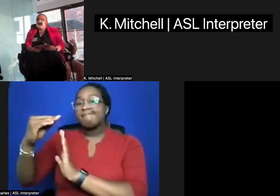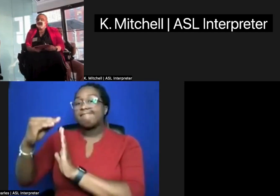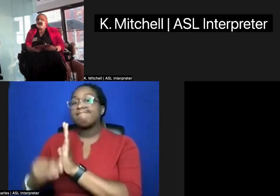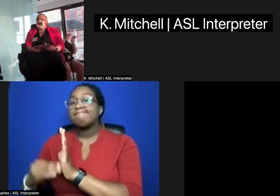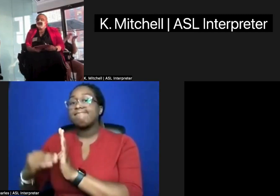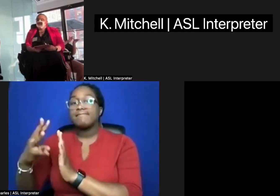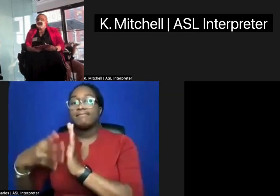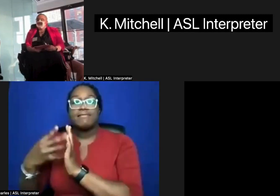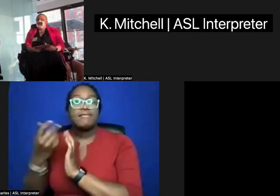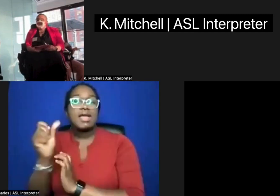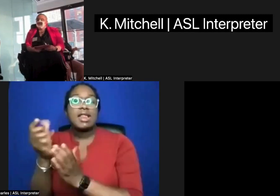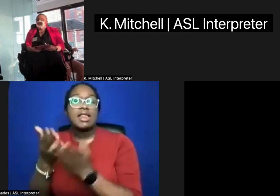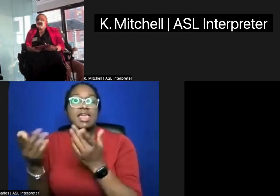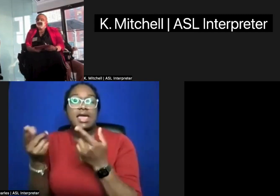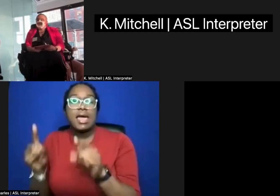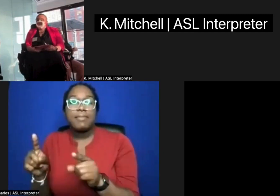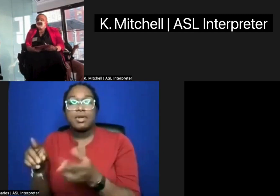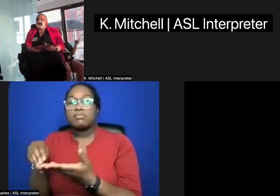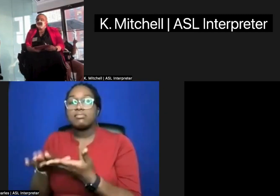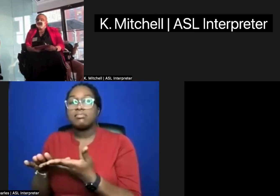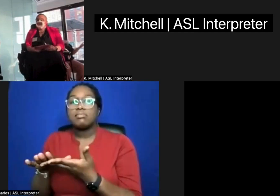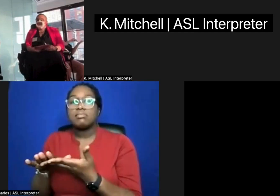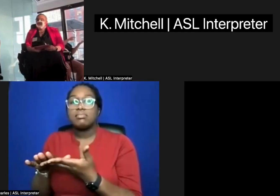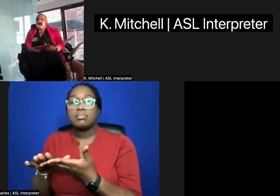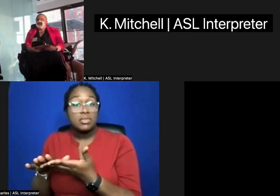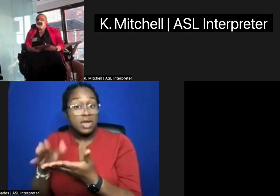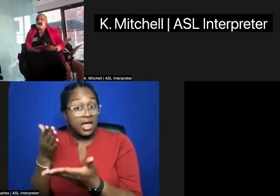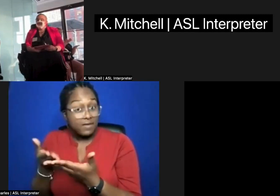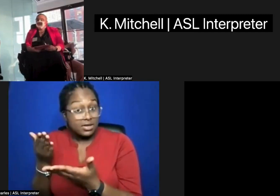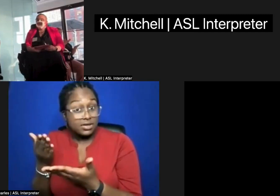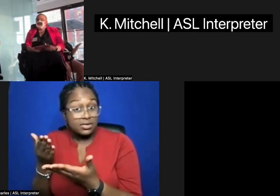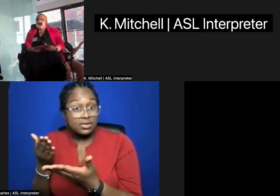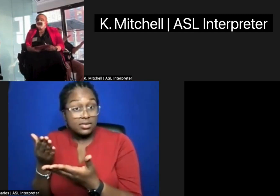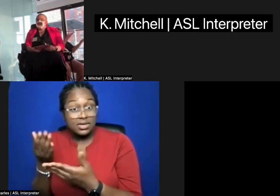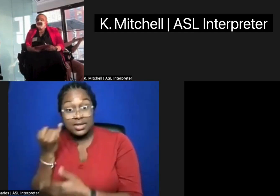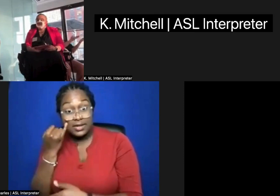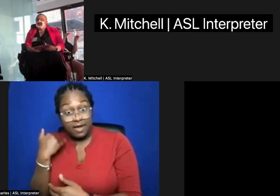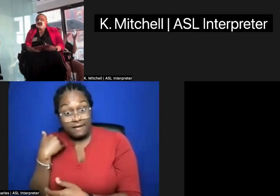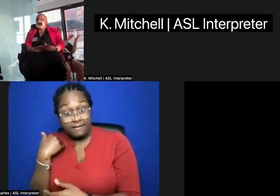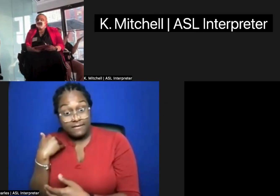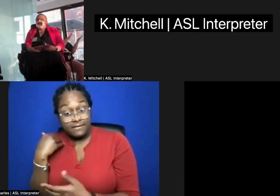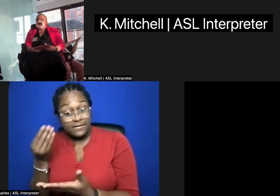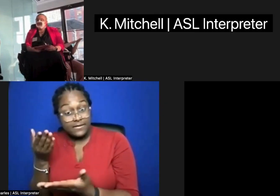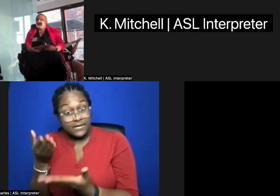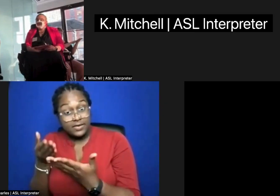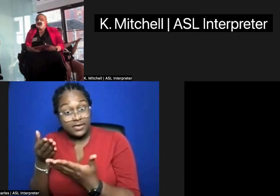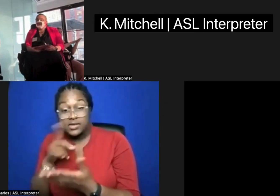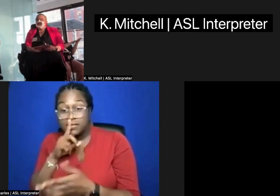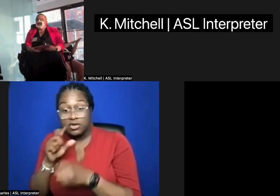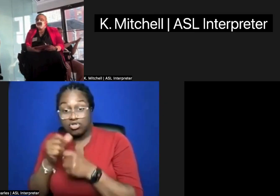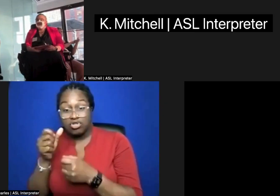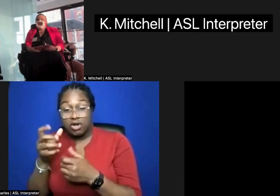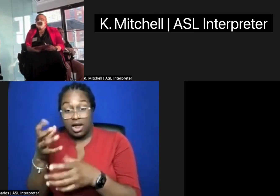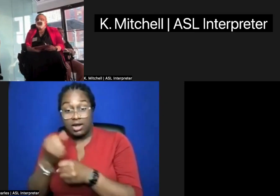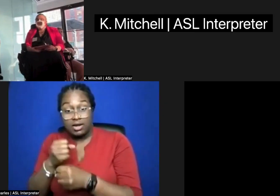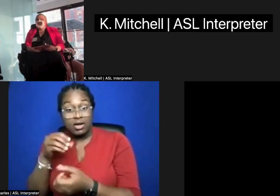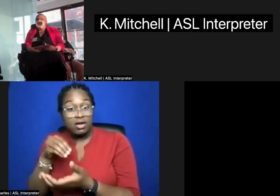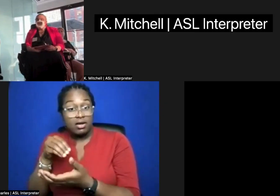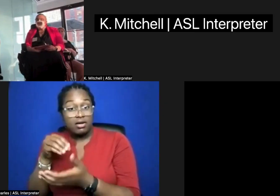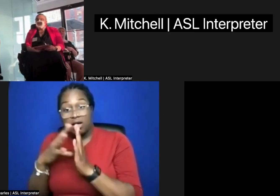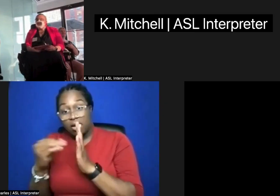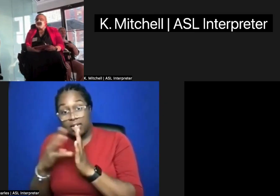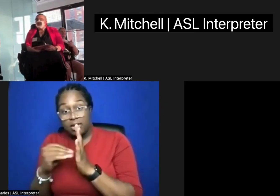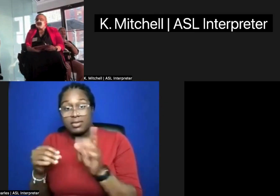anything happen? I record it. Is there evidence? If there is, make sure I obtain a copy. That's an attorney